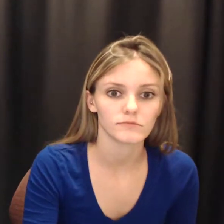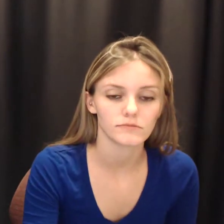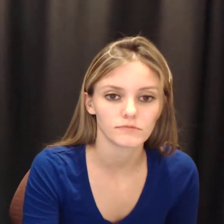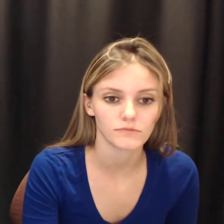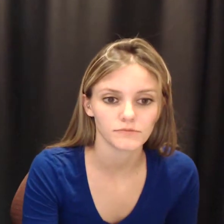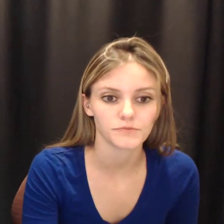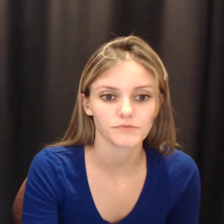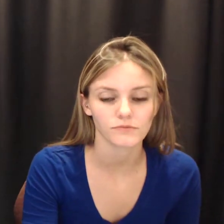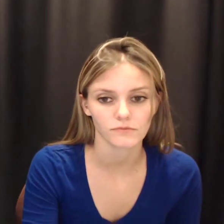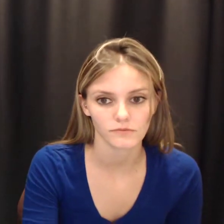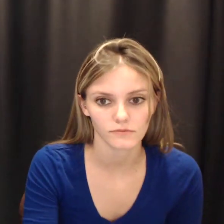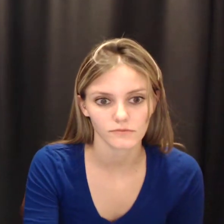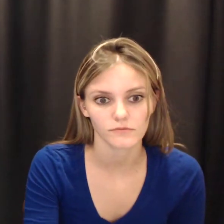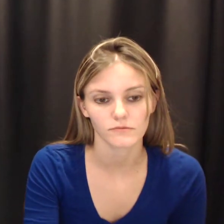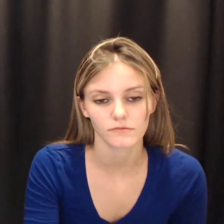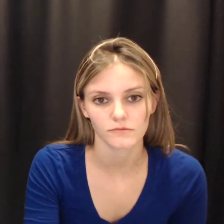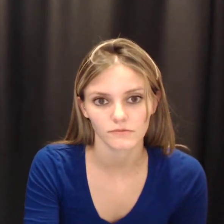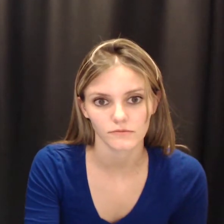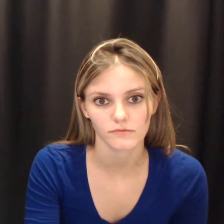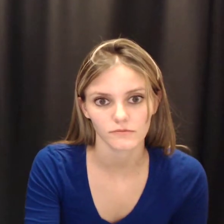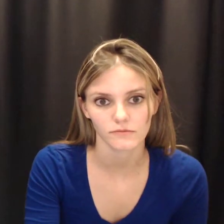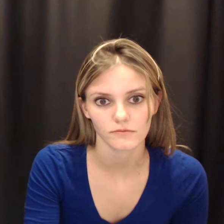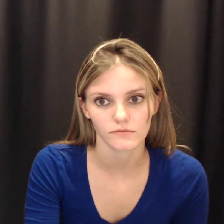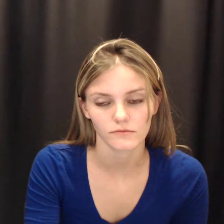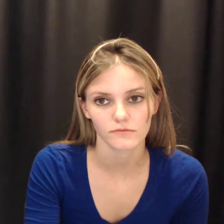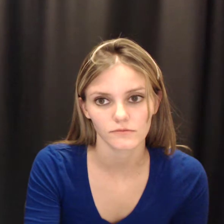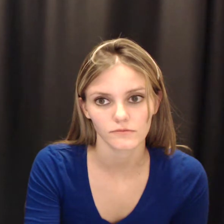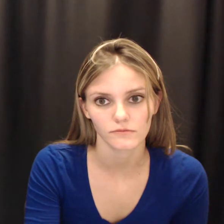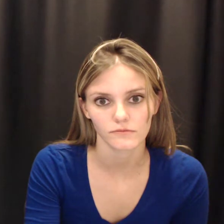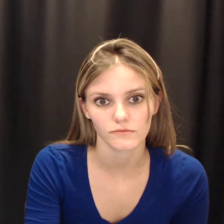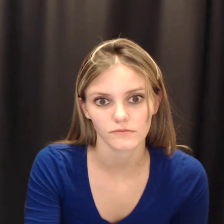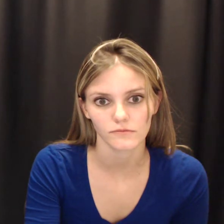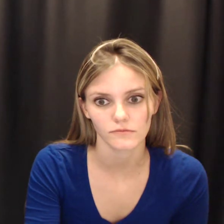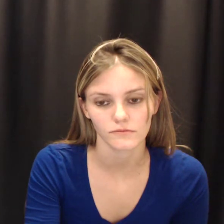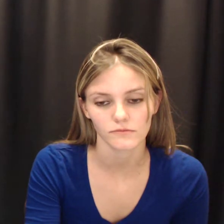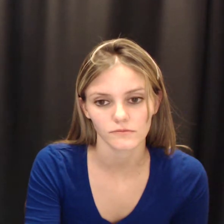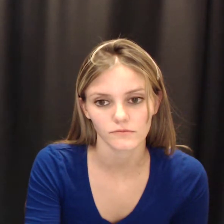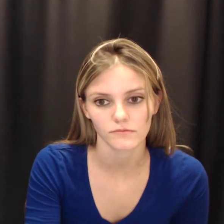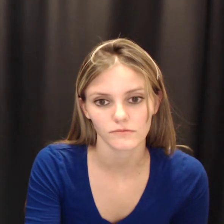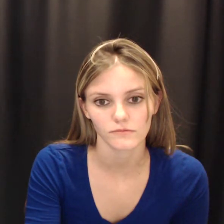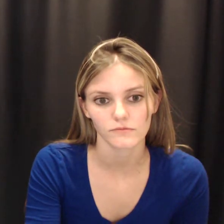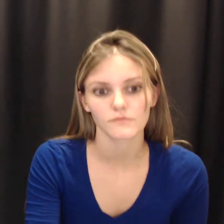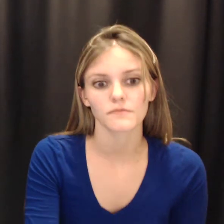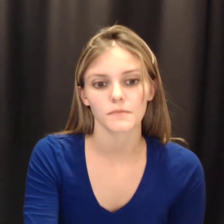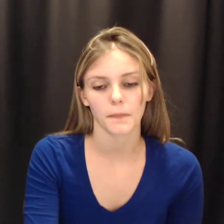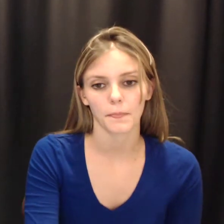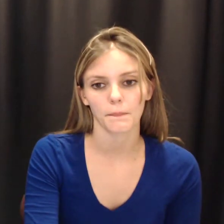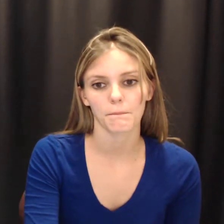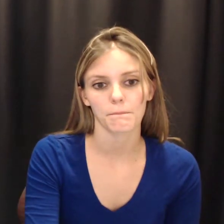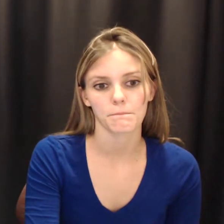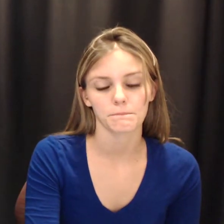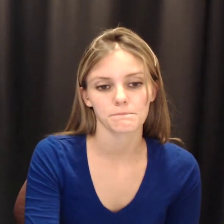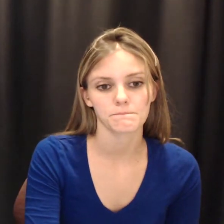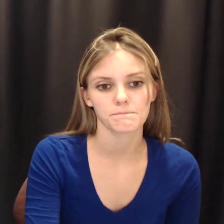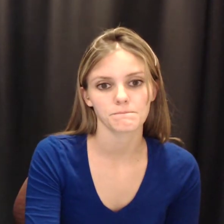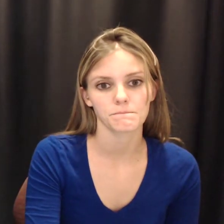Giving you the upcoming orientation dates, and you'll just have to call the office with the date that works for you and make an appointment for orientation.